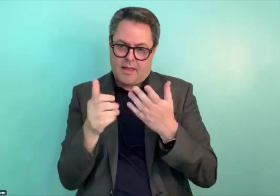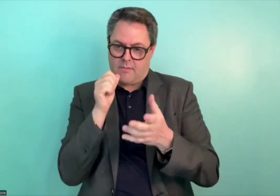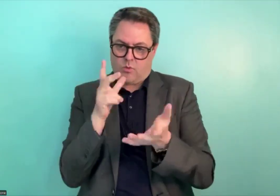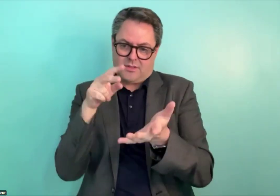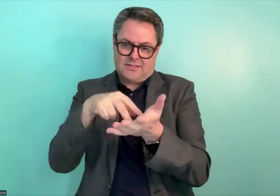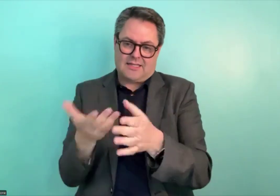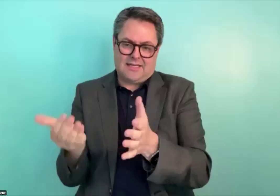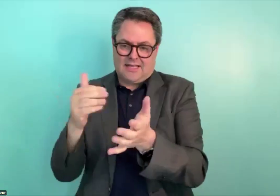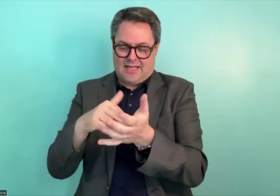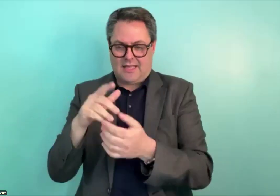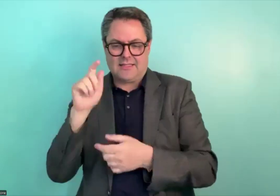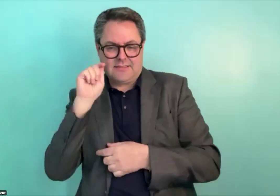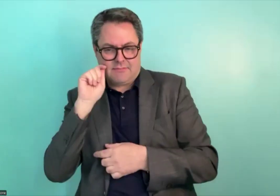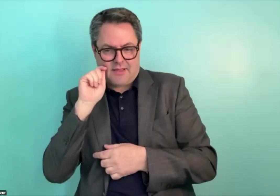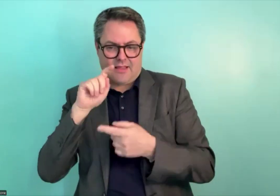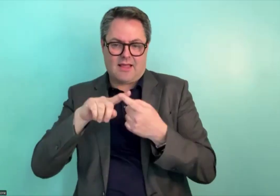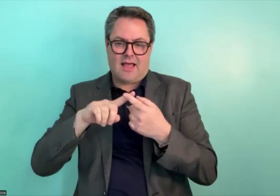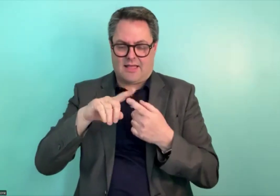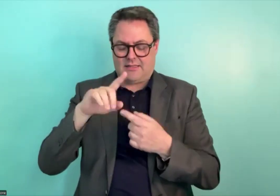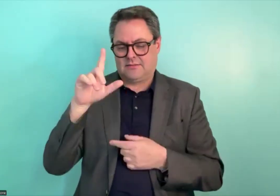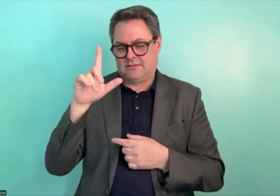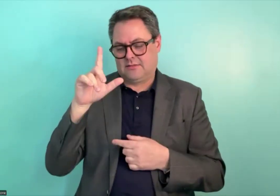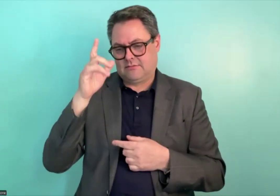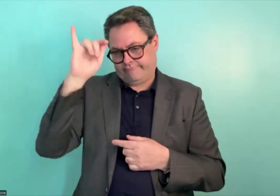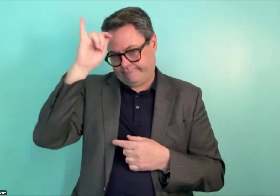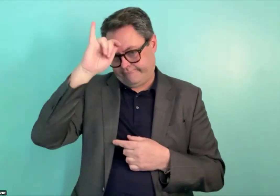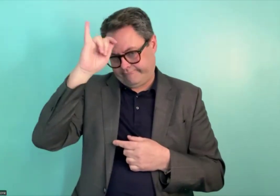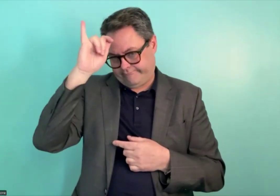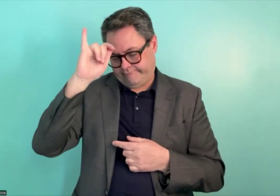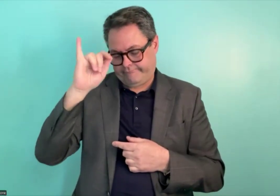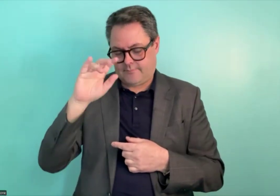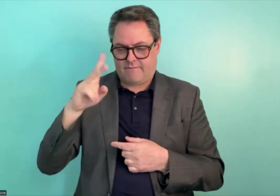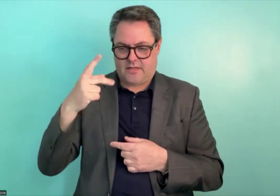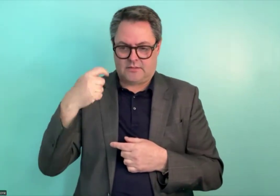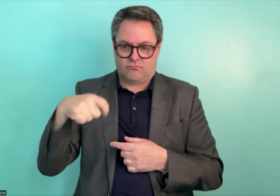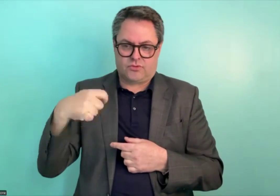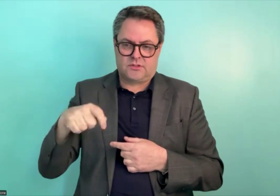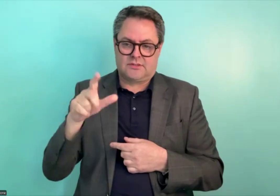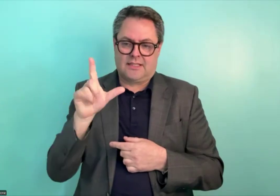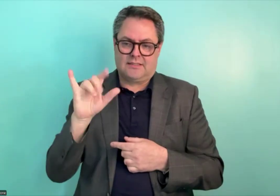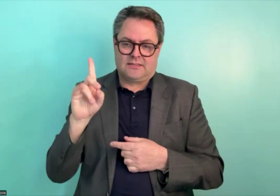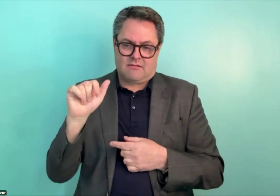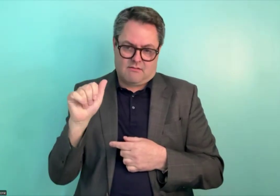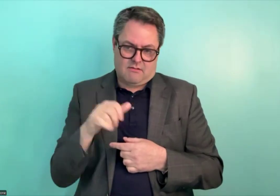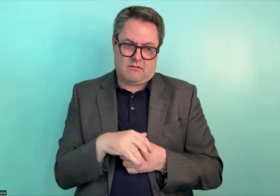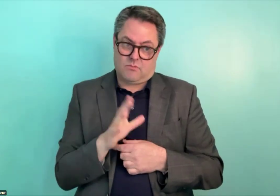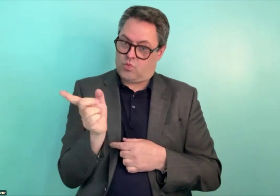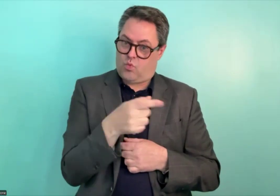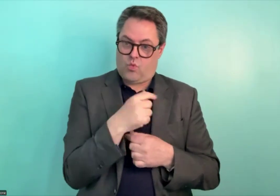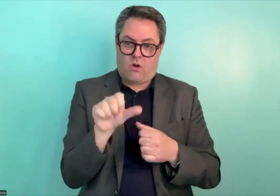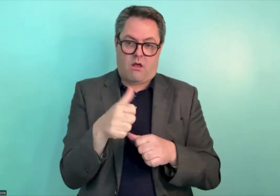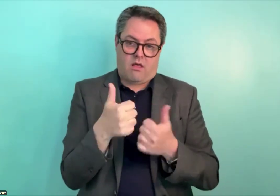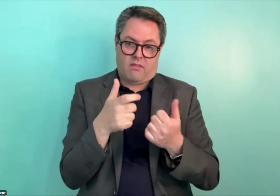need 4 more people to be able to stand to join the board to work alongside Lydia and Timothy.